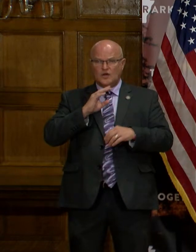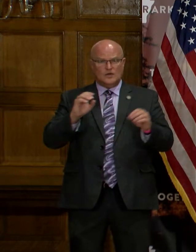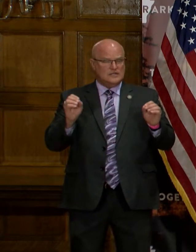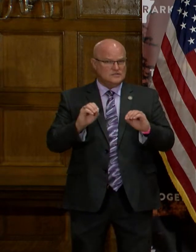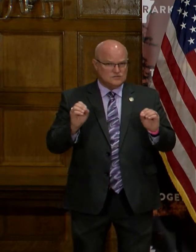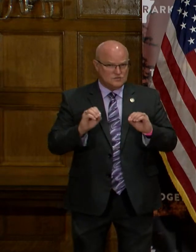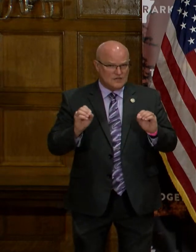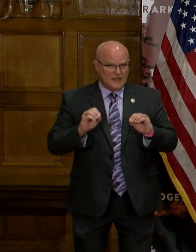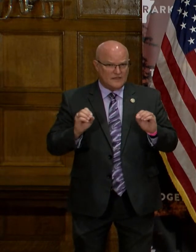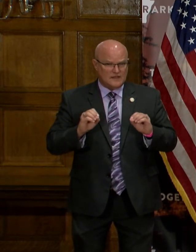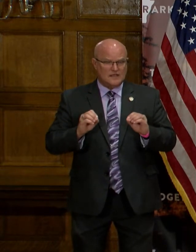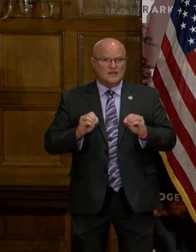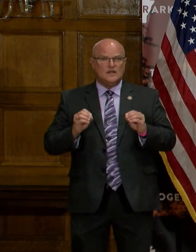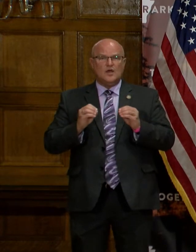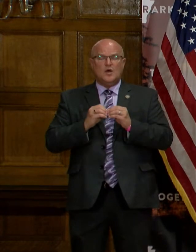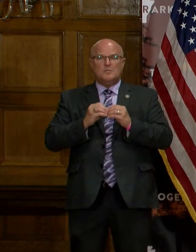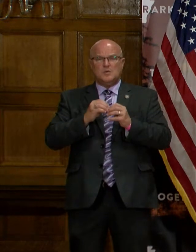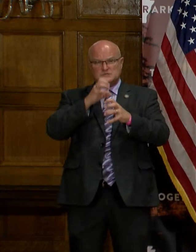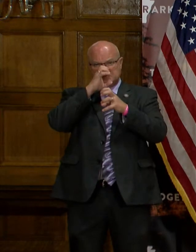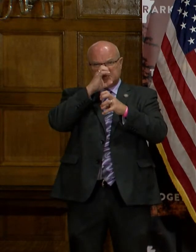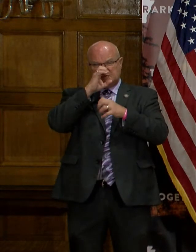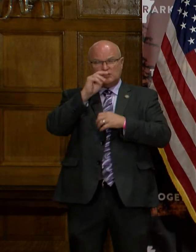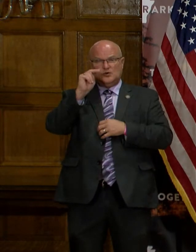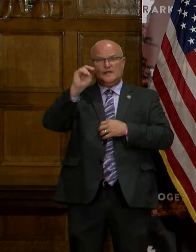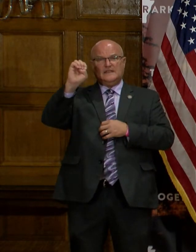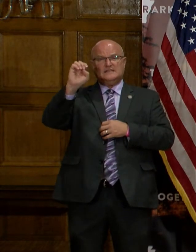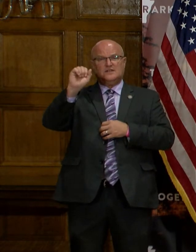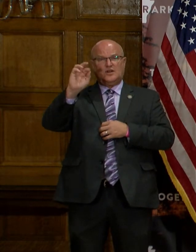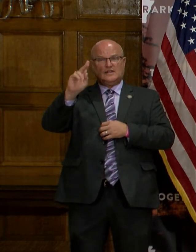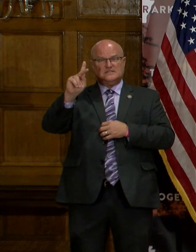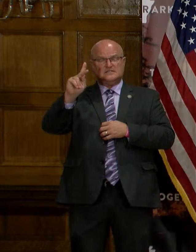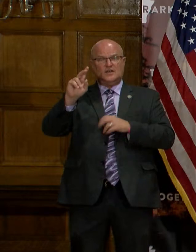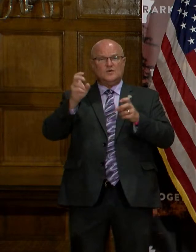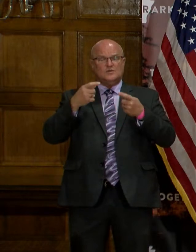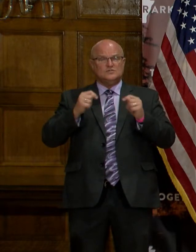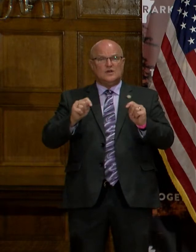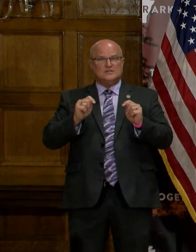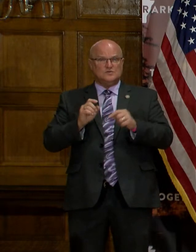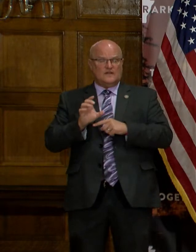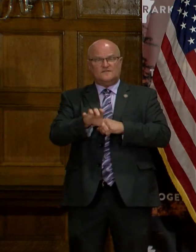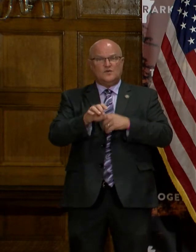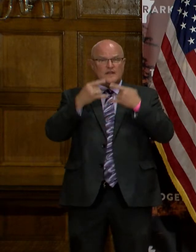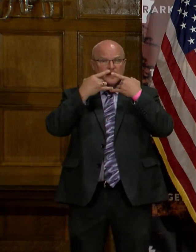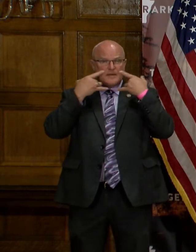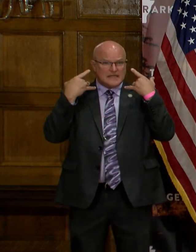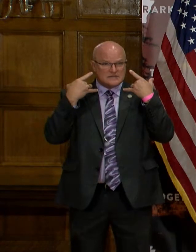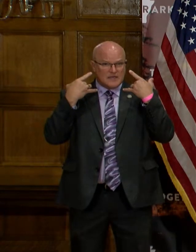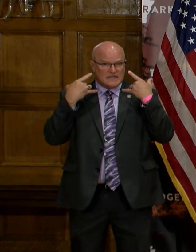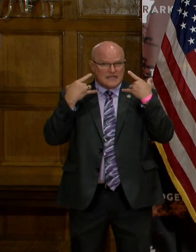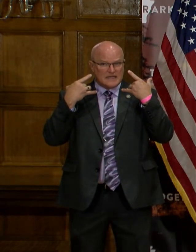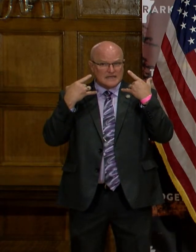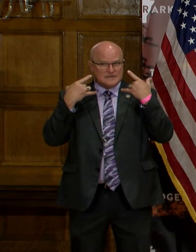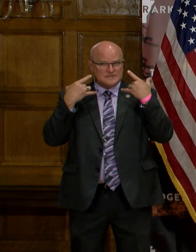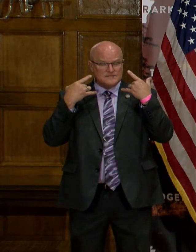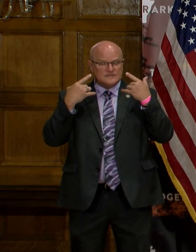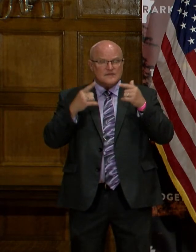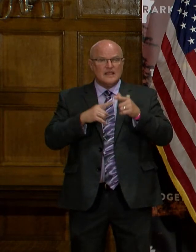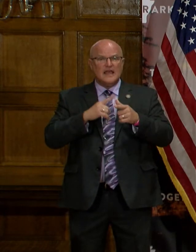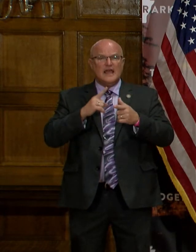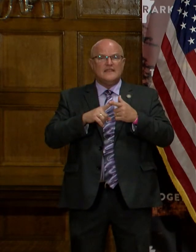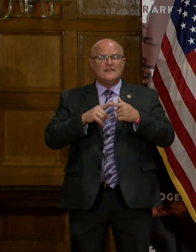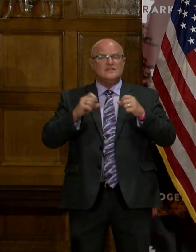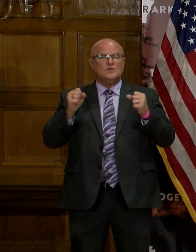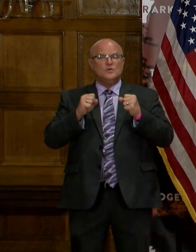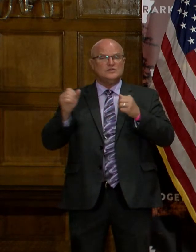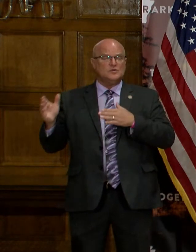anything more stringent in Northeast Arkansas when it comes to trying to enforce the mask mandate. And then in your